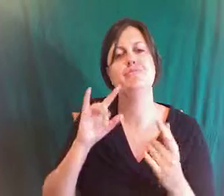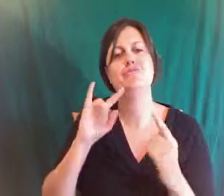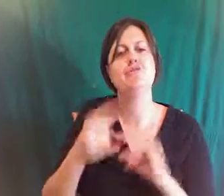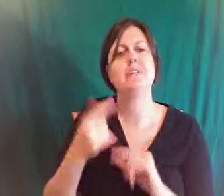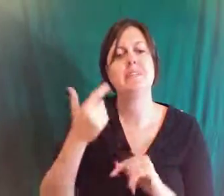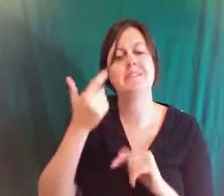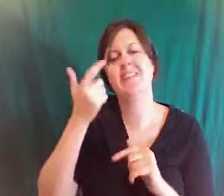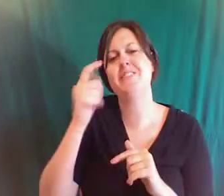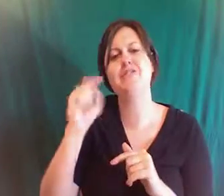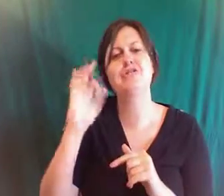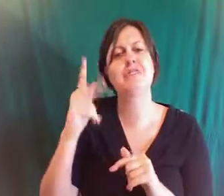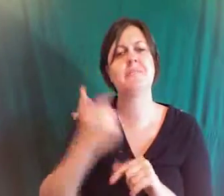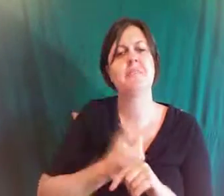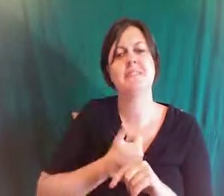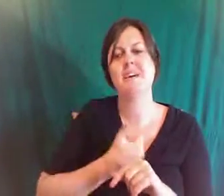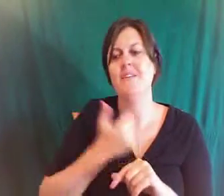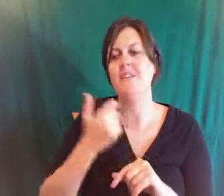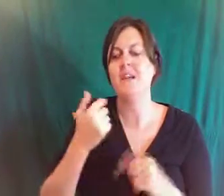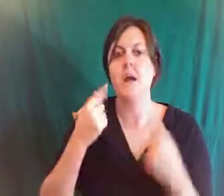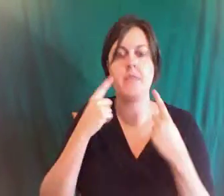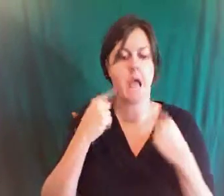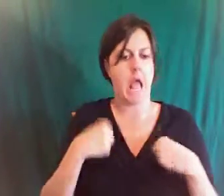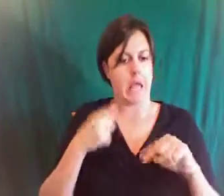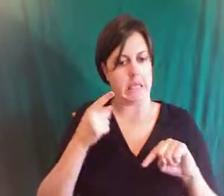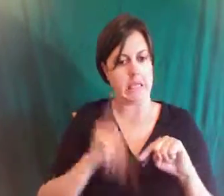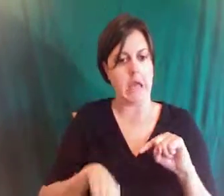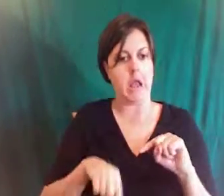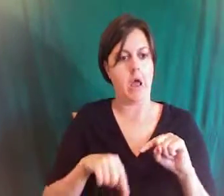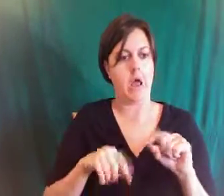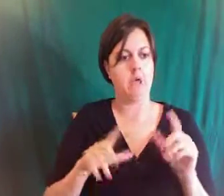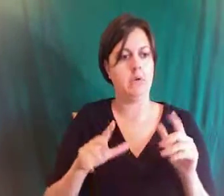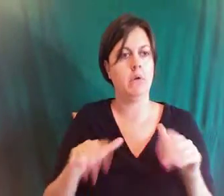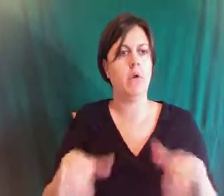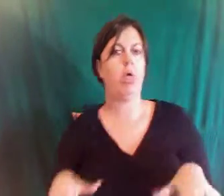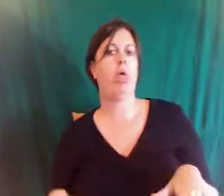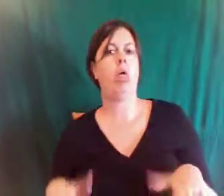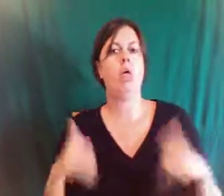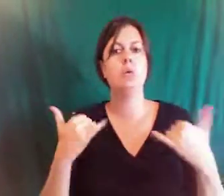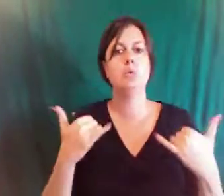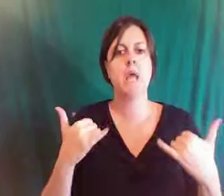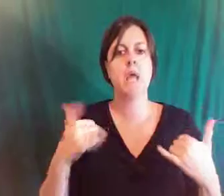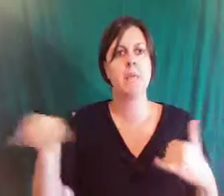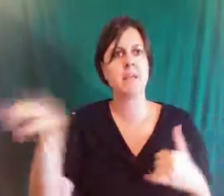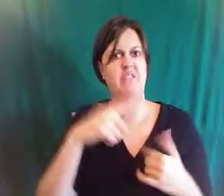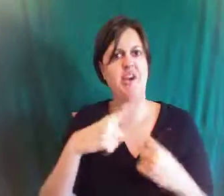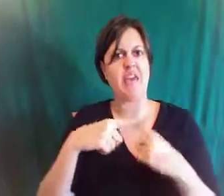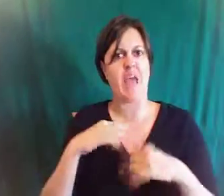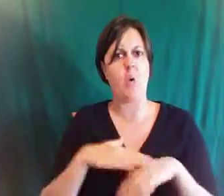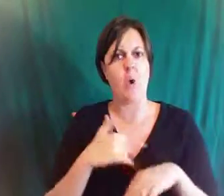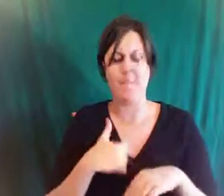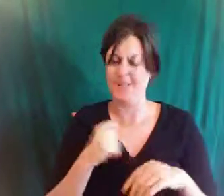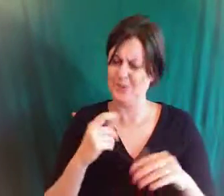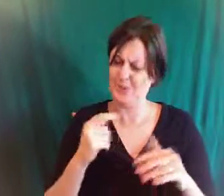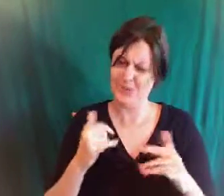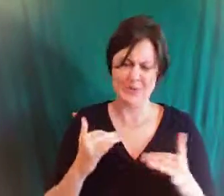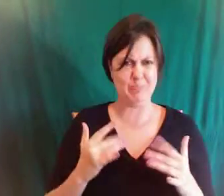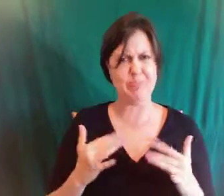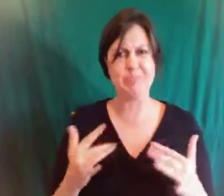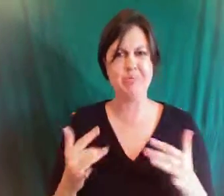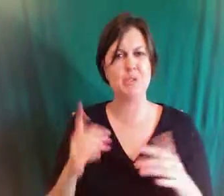jennifer people are counting on you get it done so that sometimes does you know it's a motivational trick for me to think about